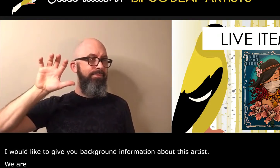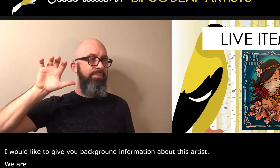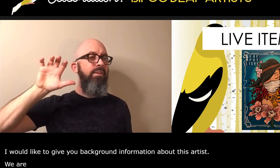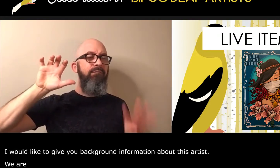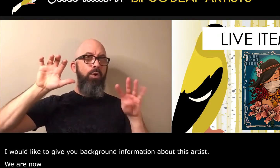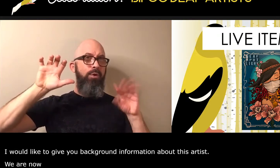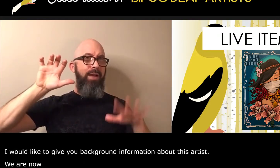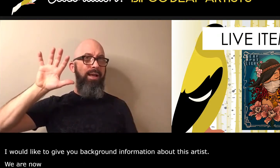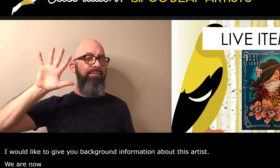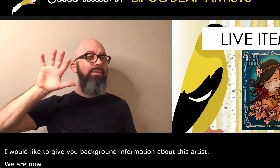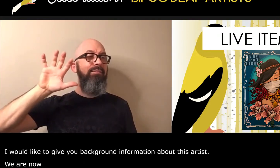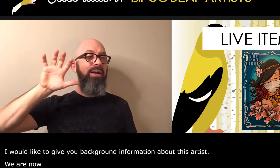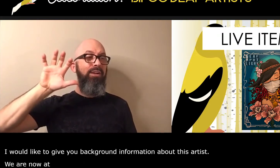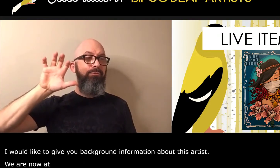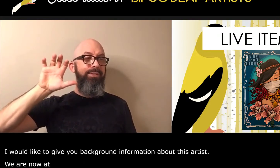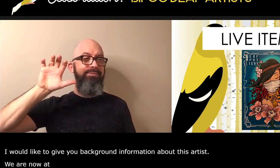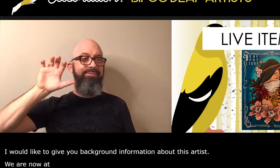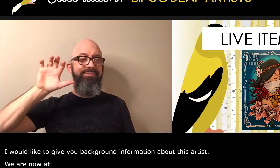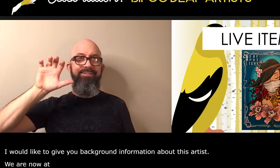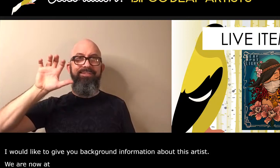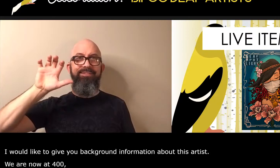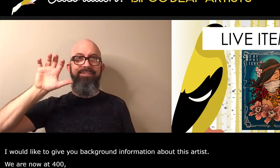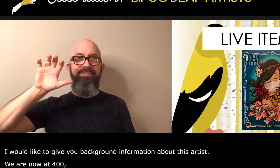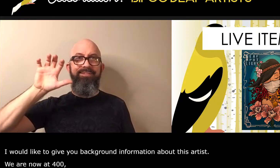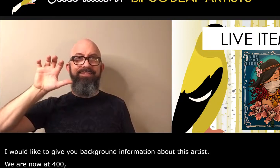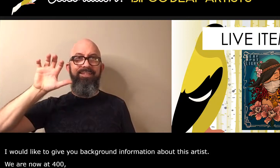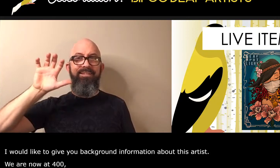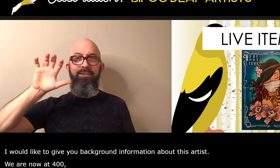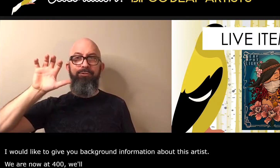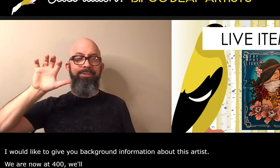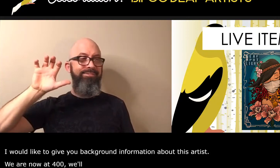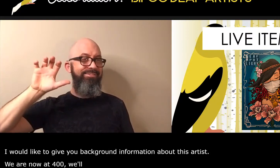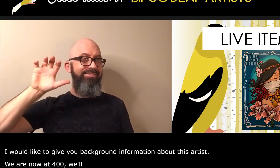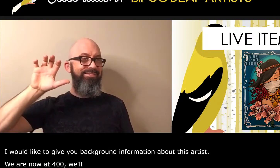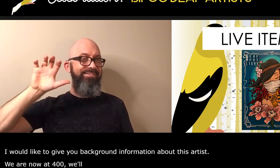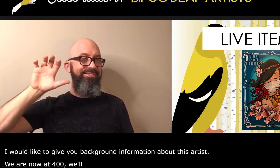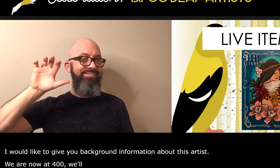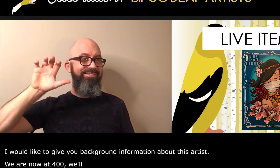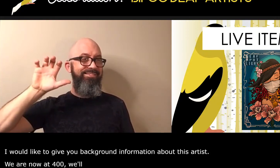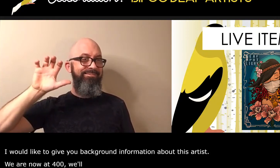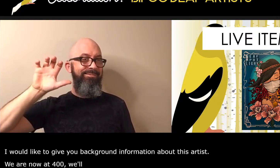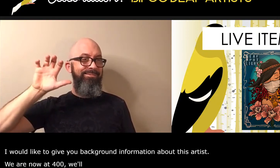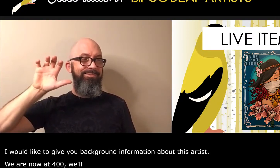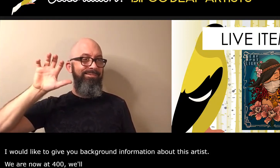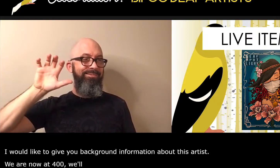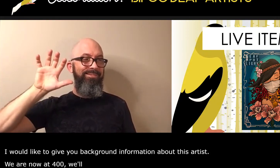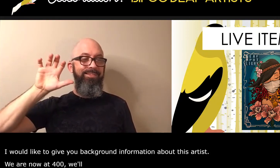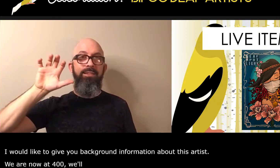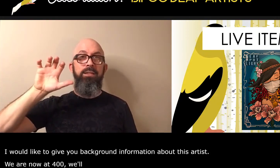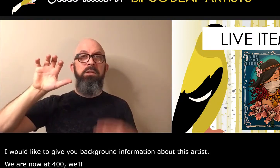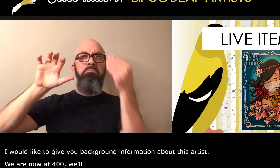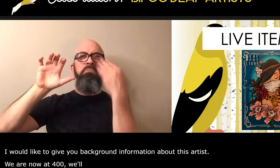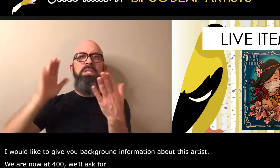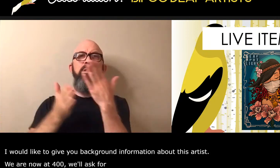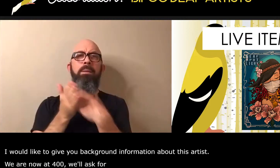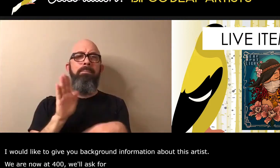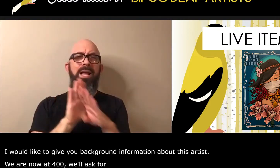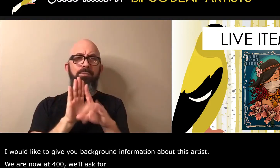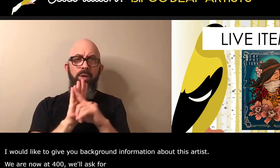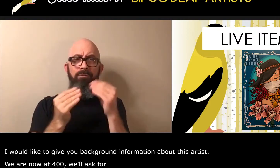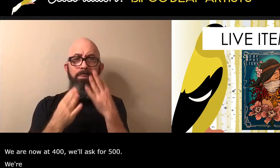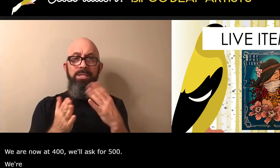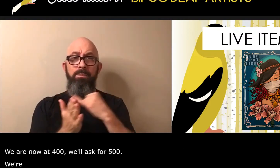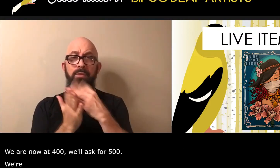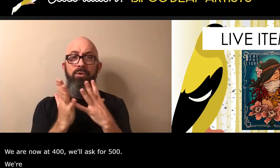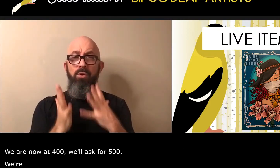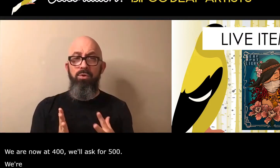400. Who will give us 500? We're asking for 500.